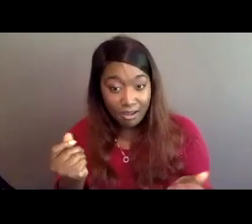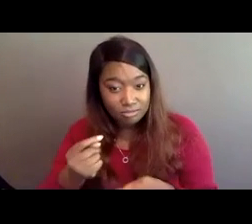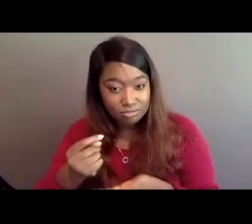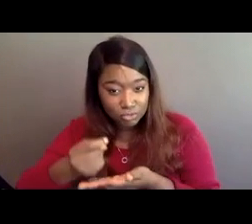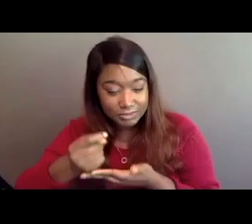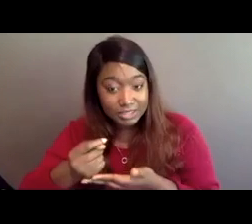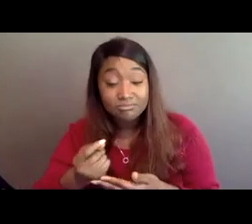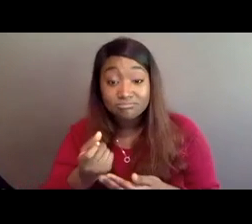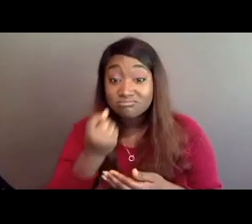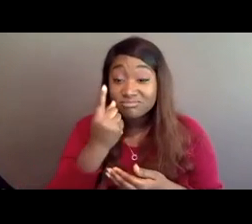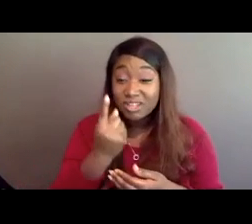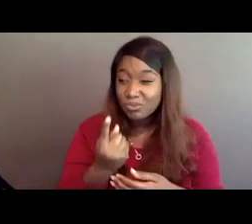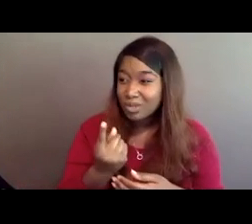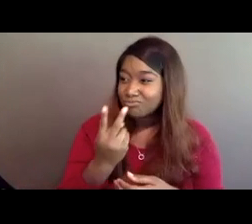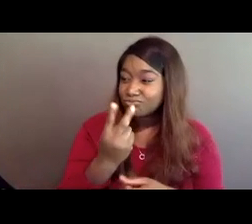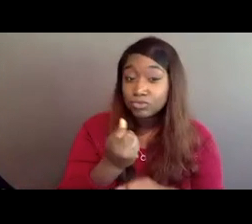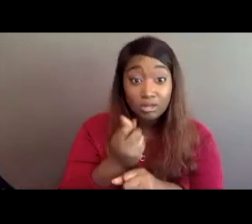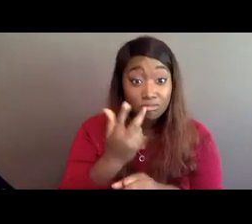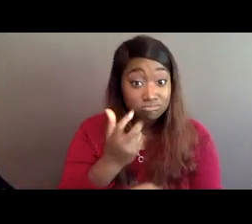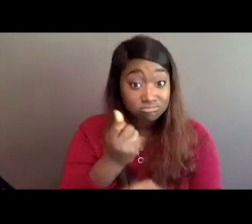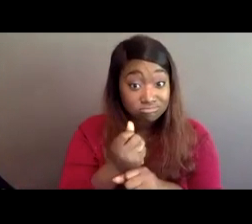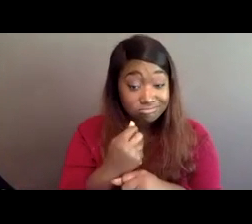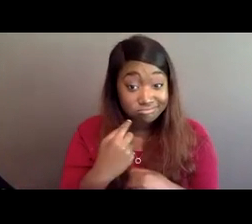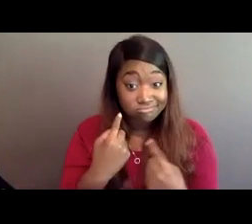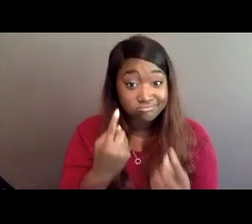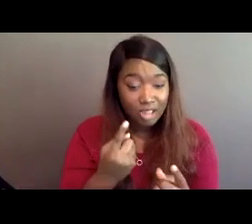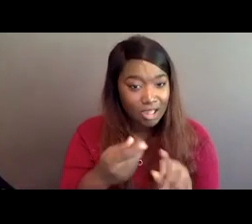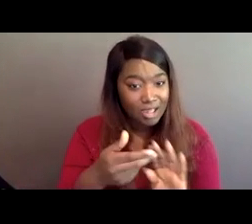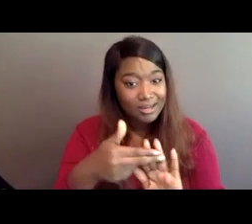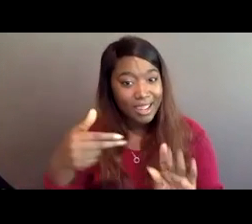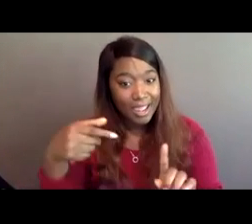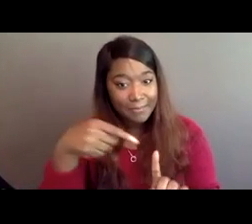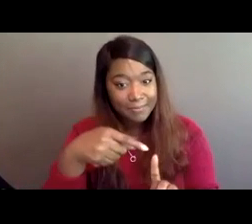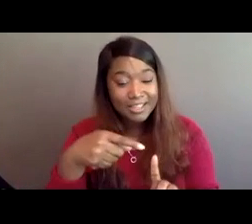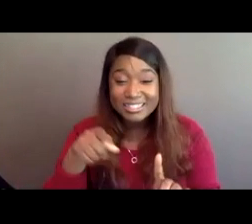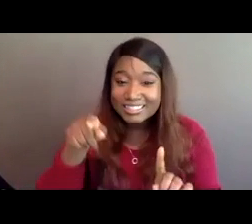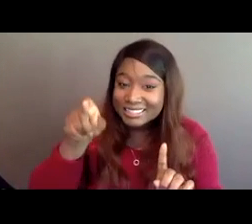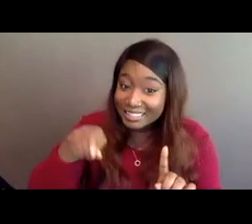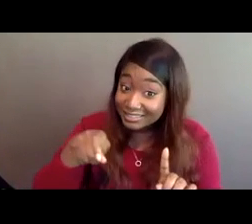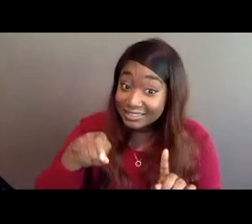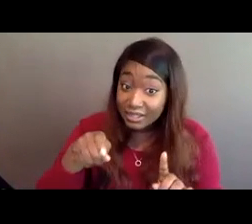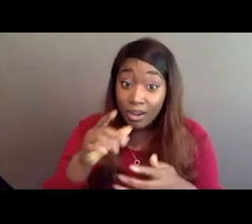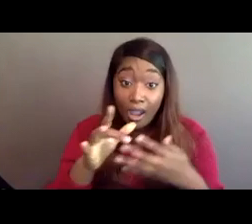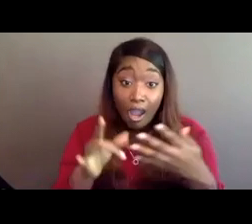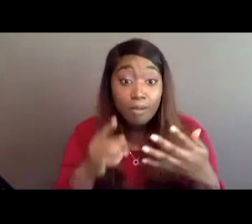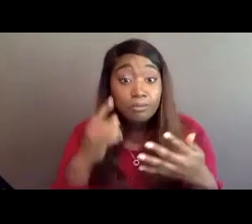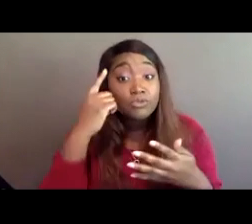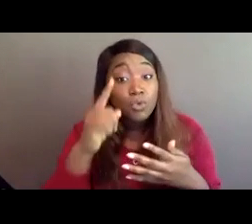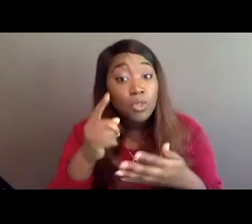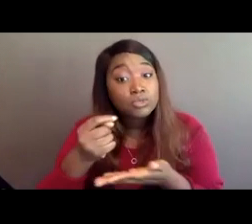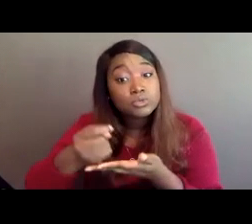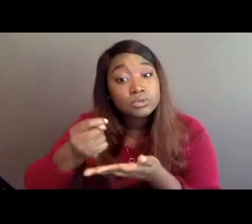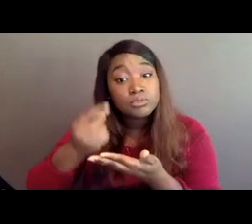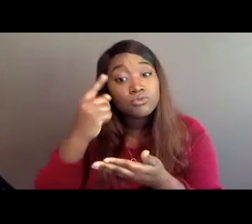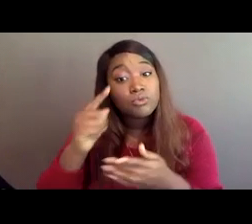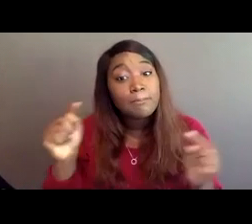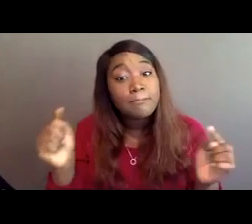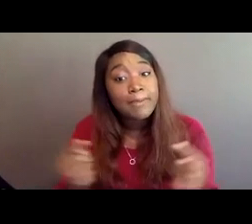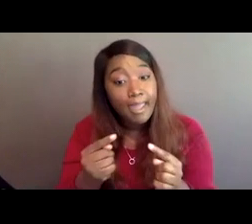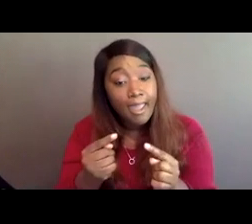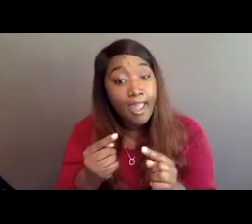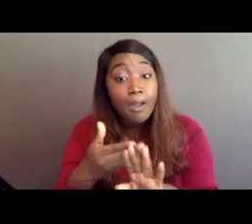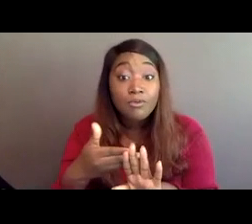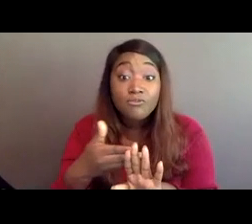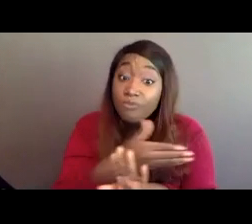2 years as a necessary option for the treatment of pain before